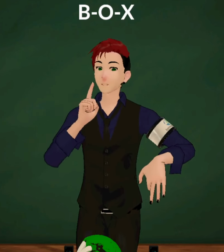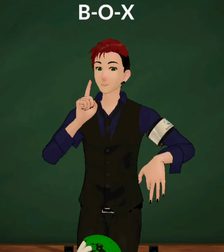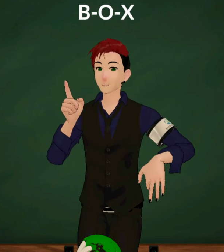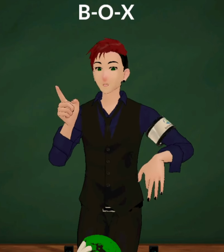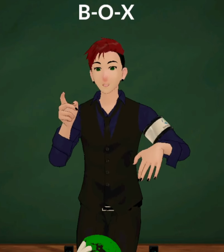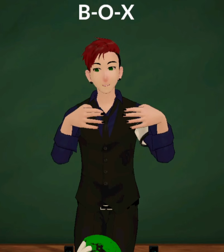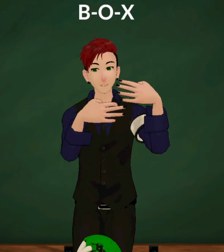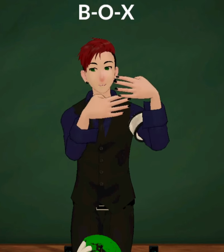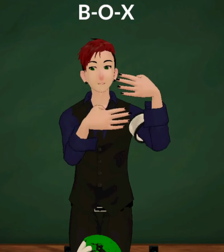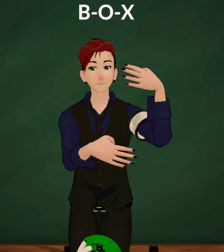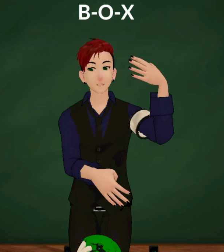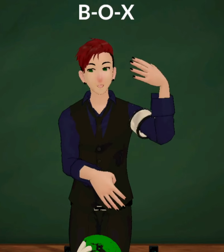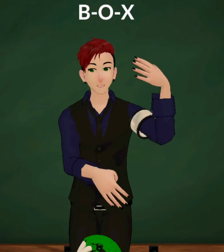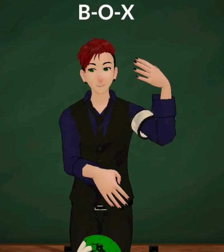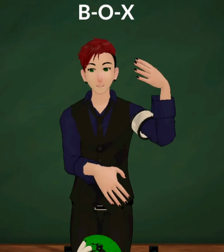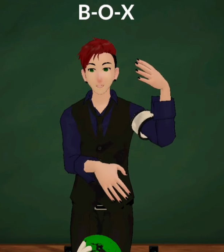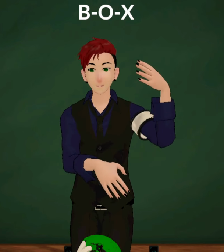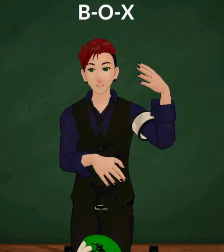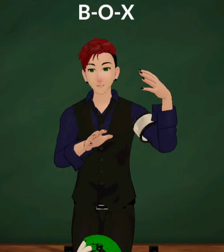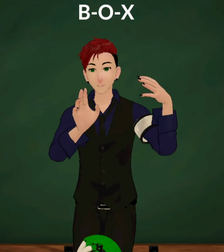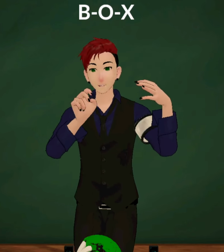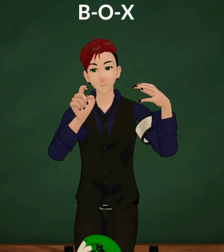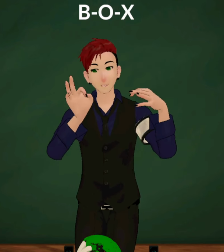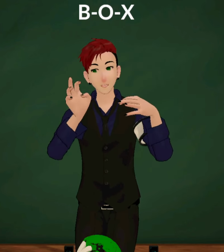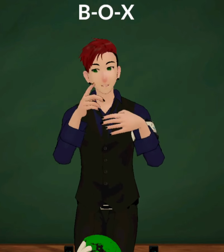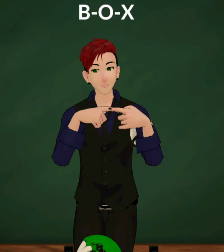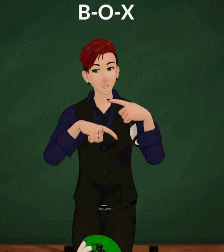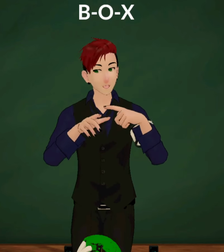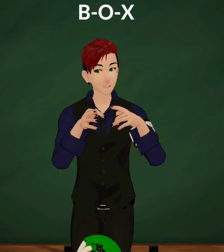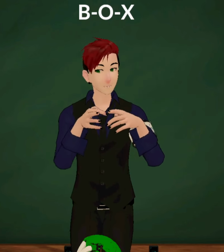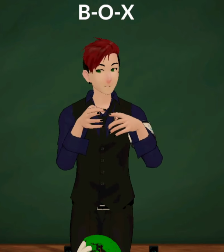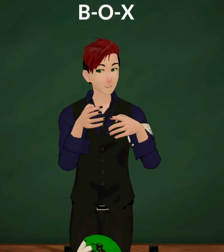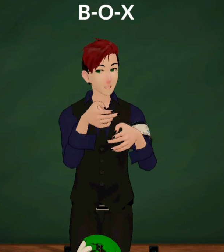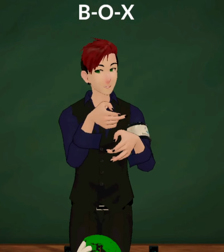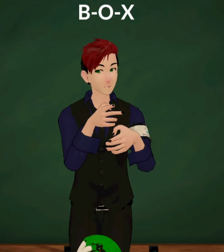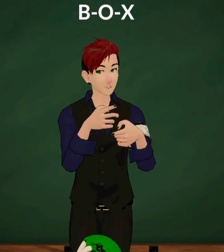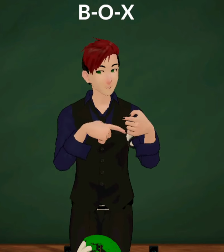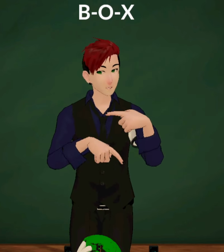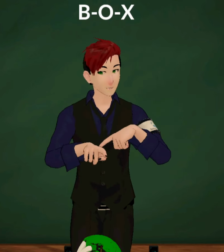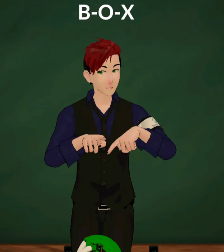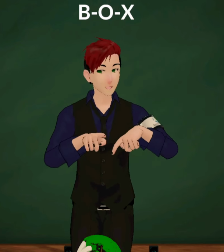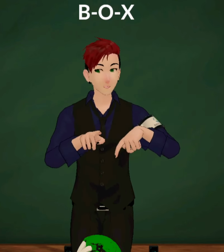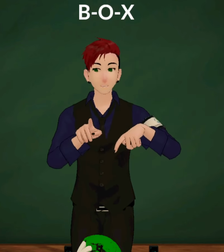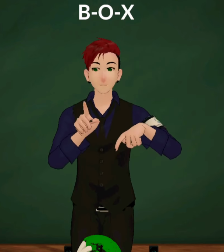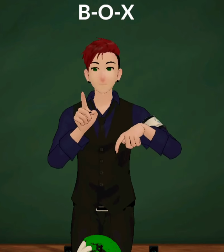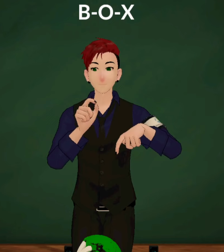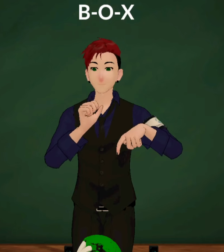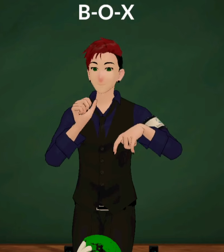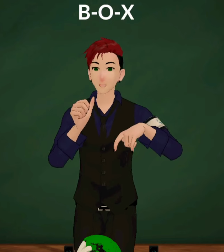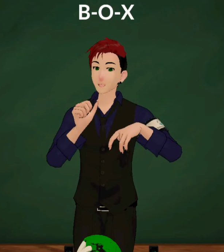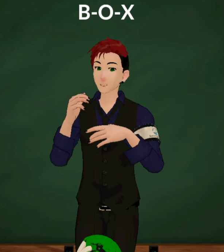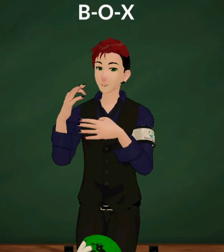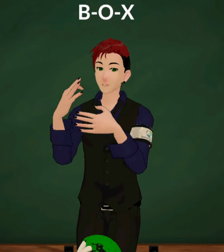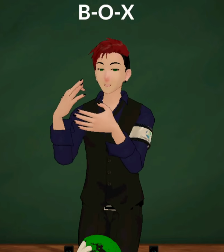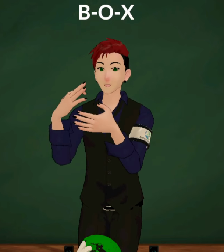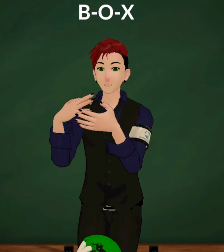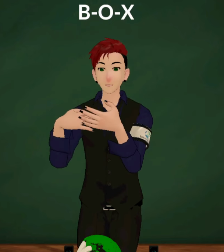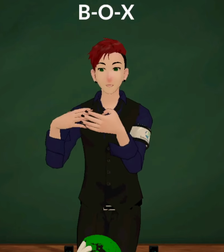There are a ton of these lexicalized signs, these loan signs. I did not put all of them up